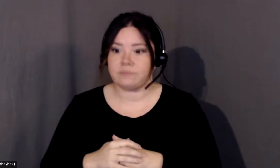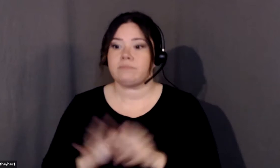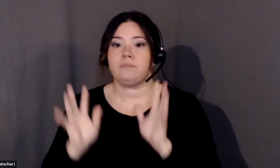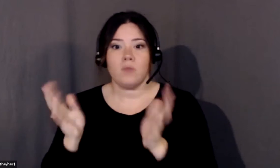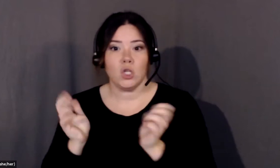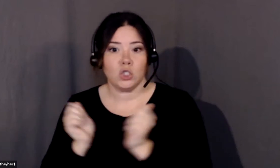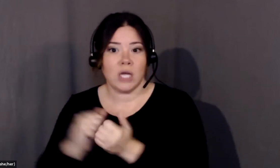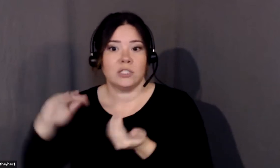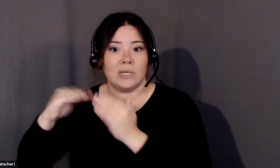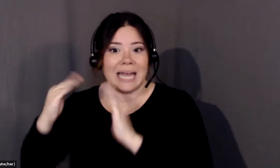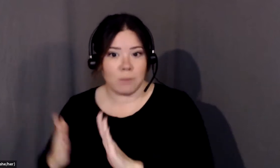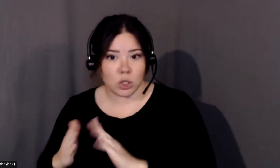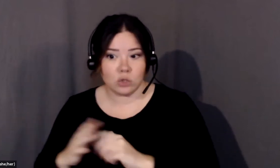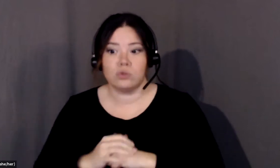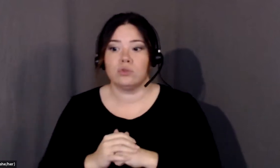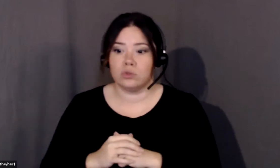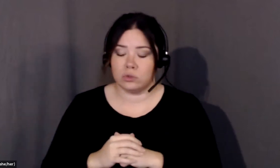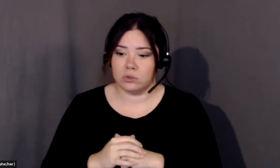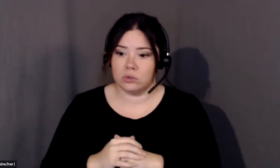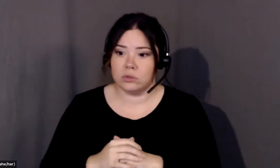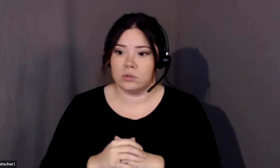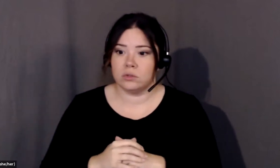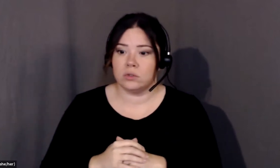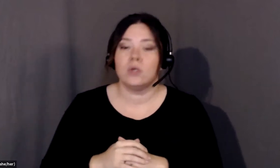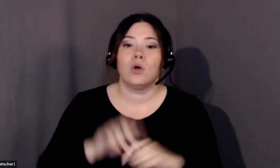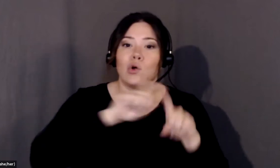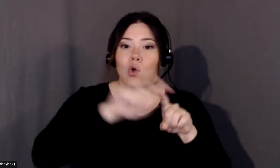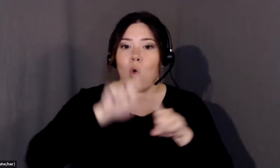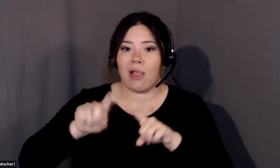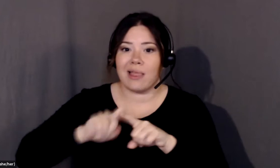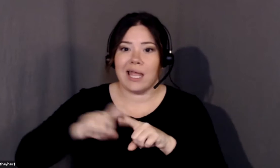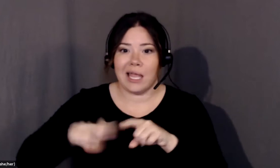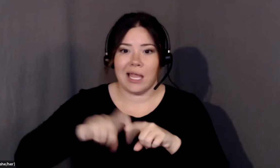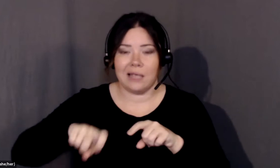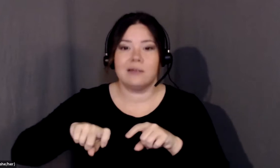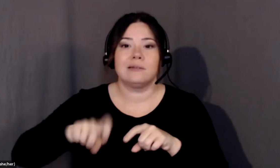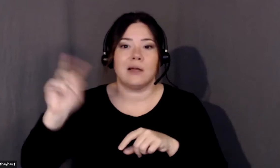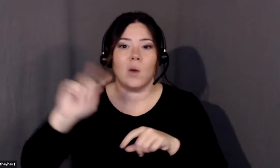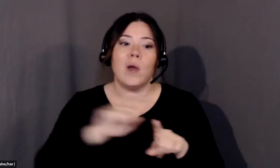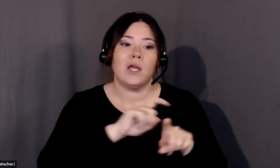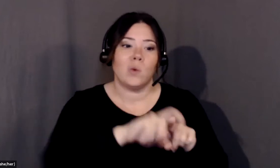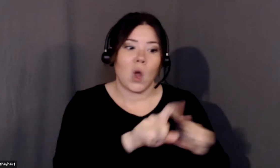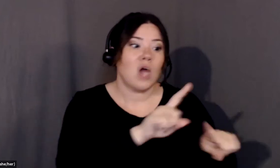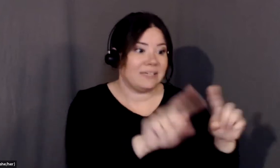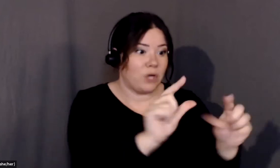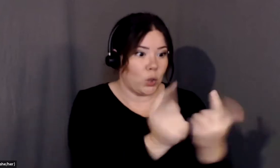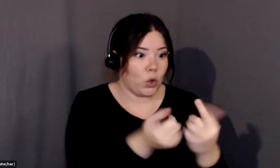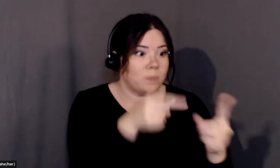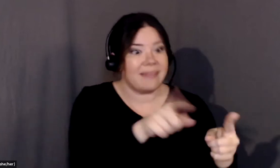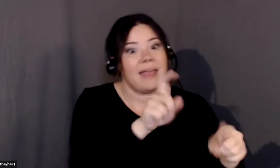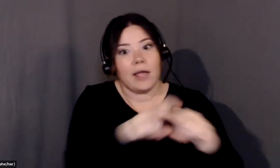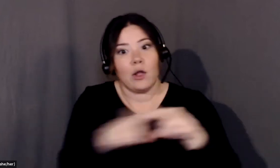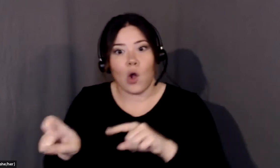Talking to your neighbors. Calling trees. That's like where you call different groups and they call somebody else so that you all